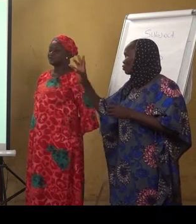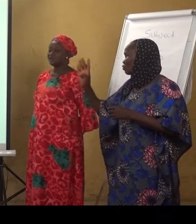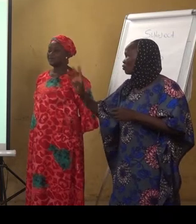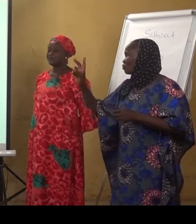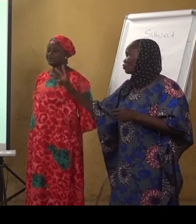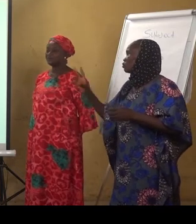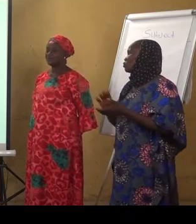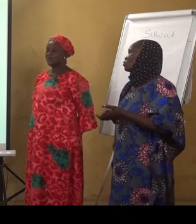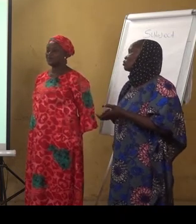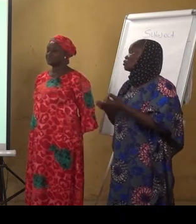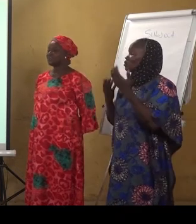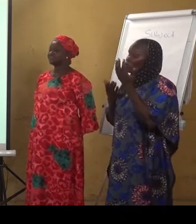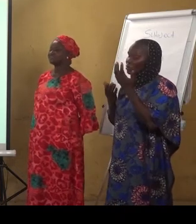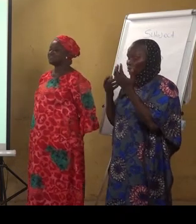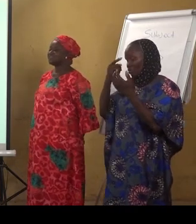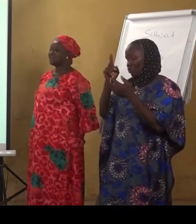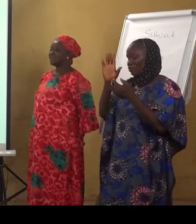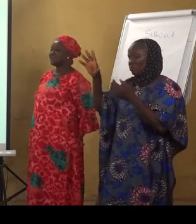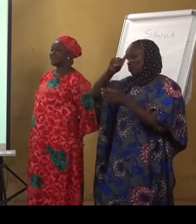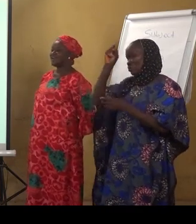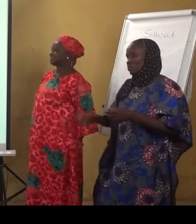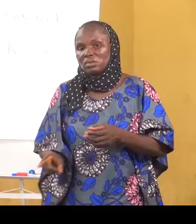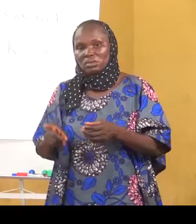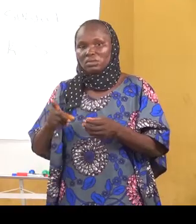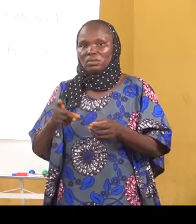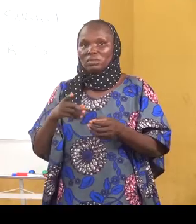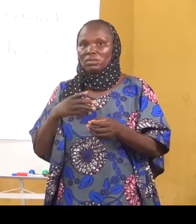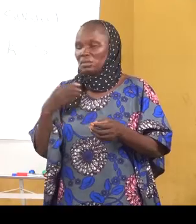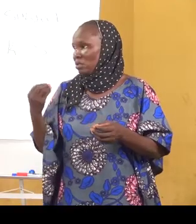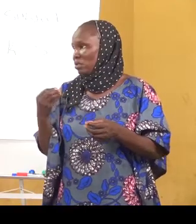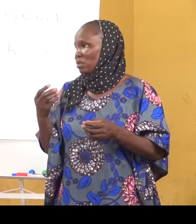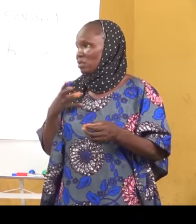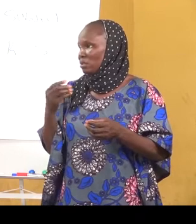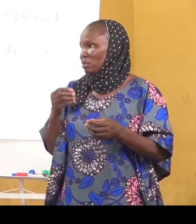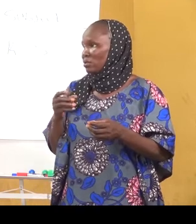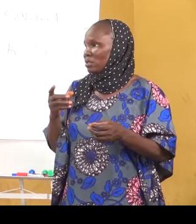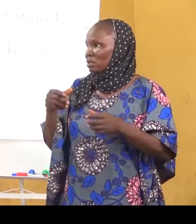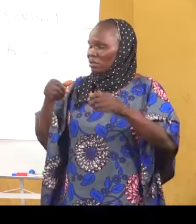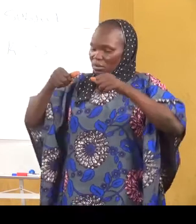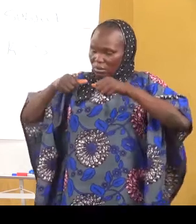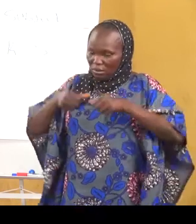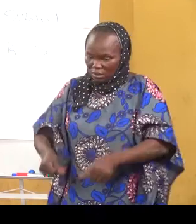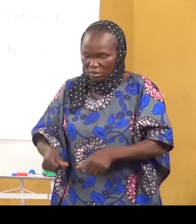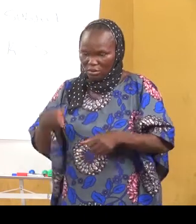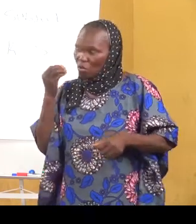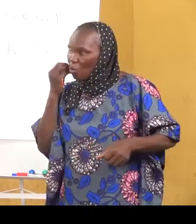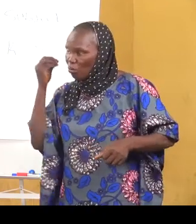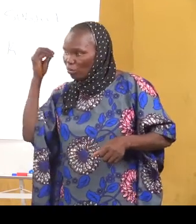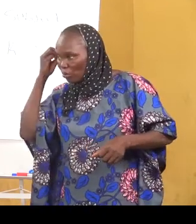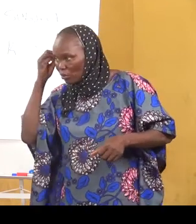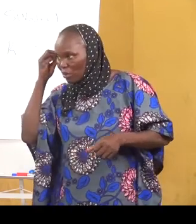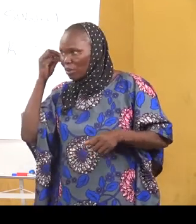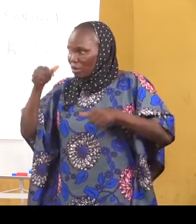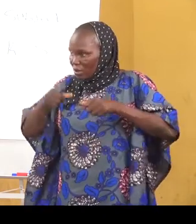080-77-25-1542. I'm waiting for your questions and your response. My students out there,